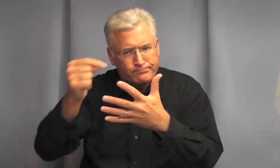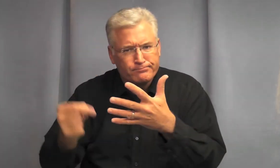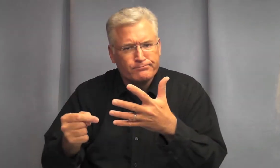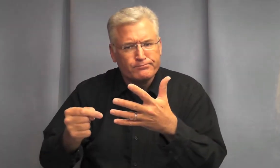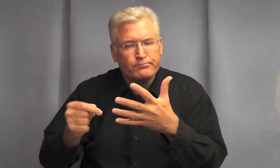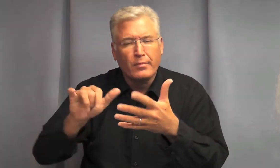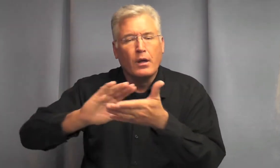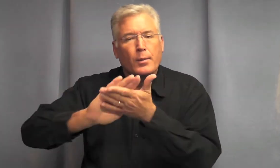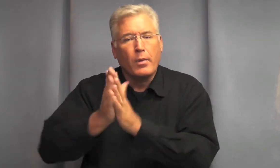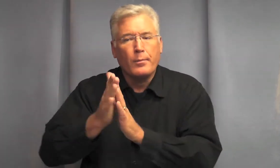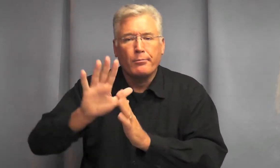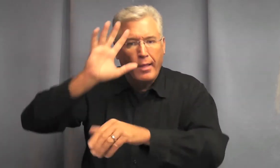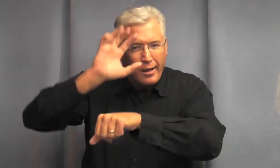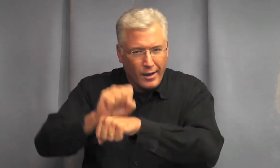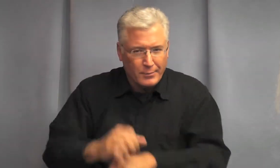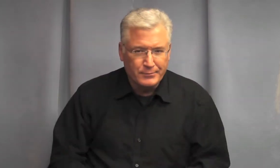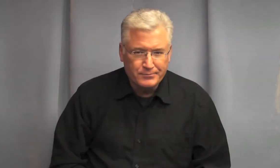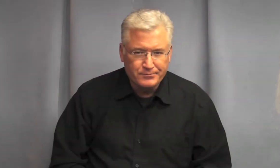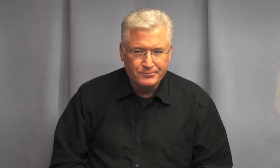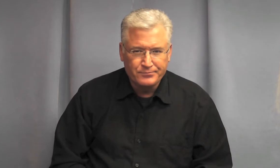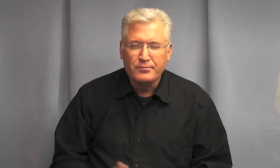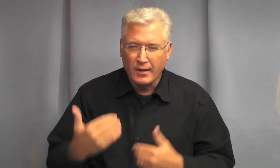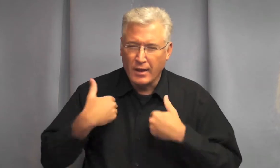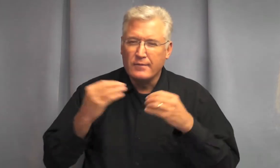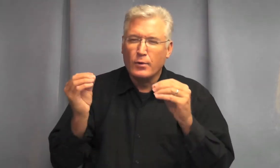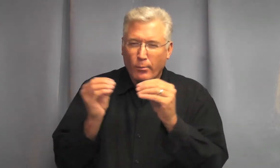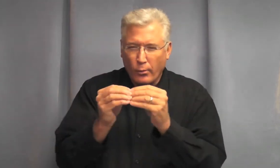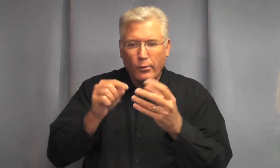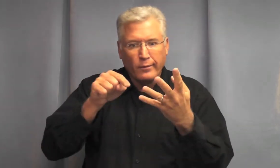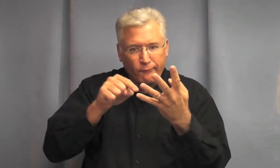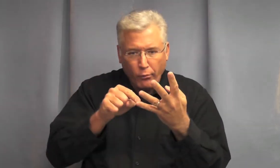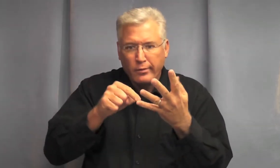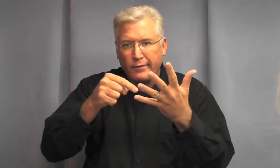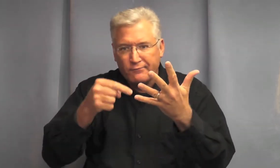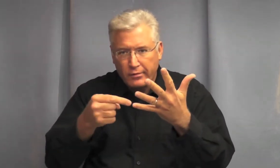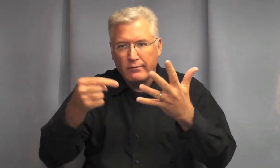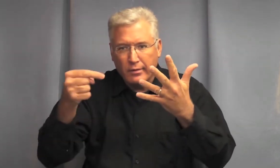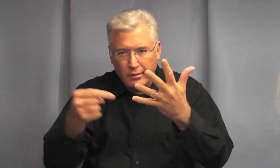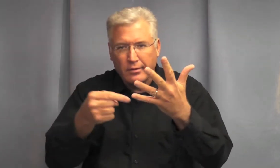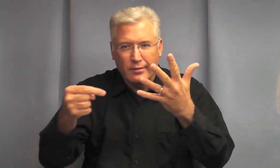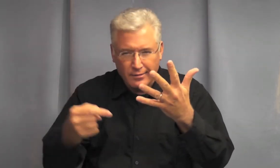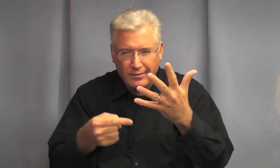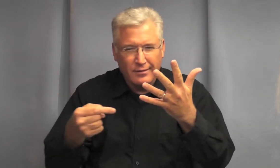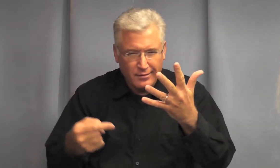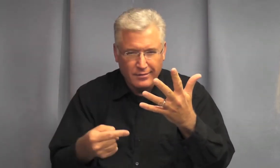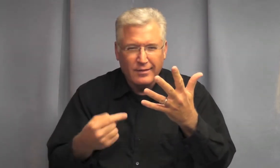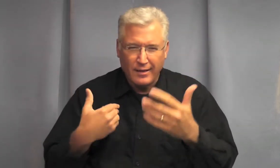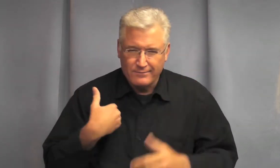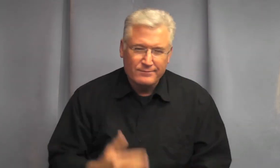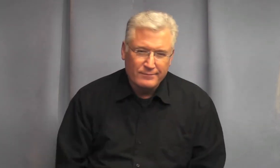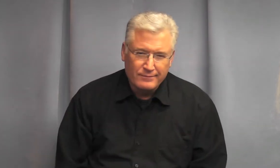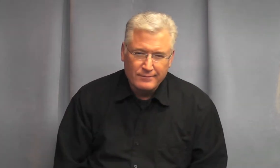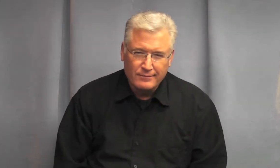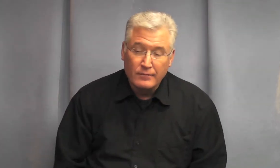doing these things, became a habit to them. There's more and more, the list goes on of reasons